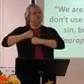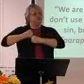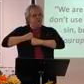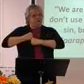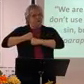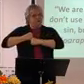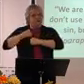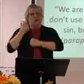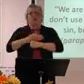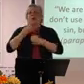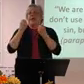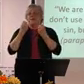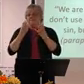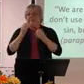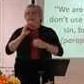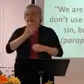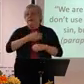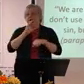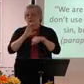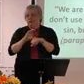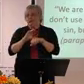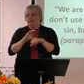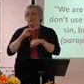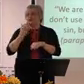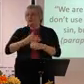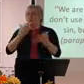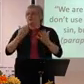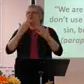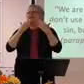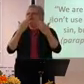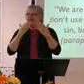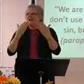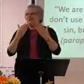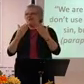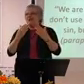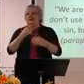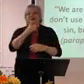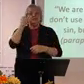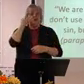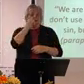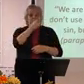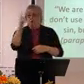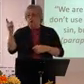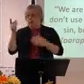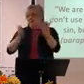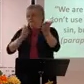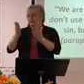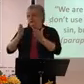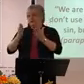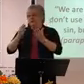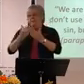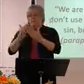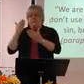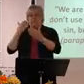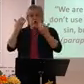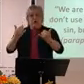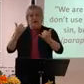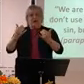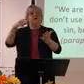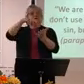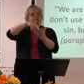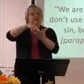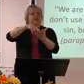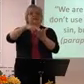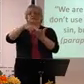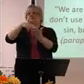we have many in our church. And so we want to just say thank you. So if you've served or are serving in the military, would you just please